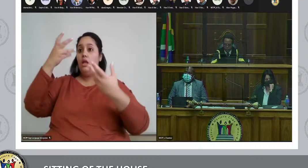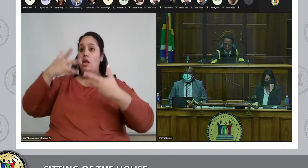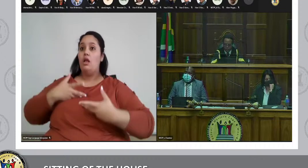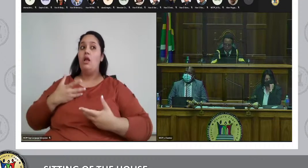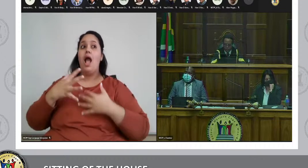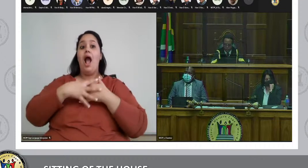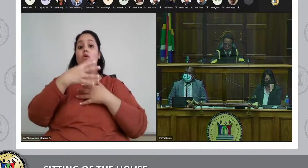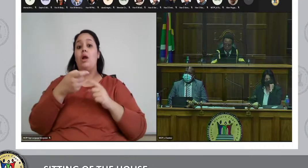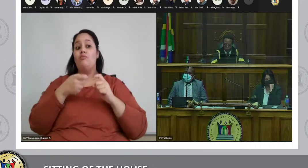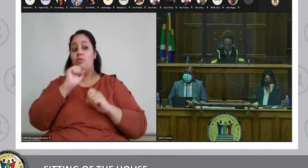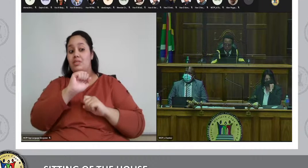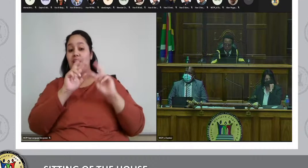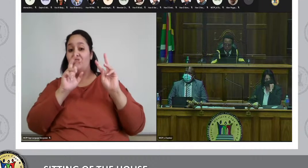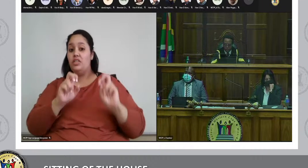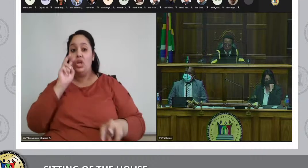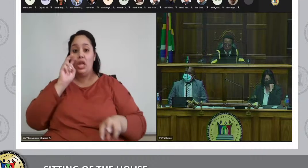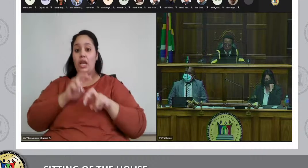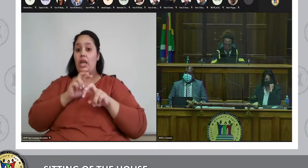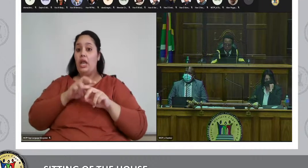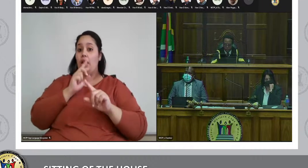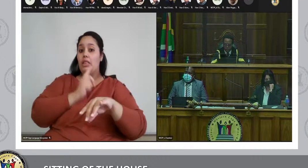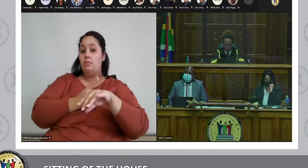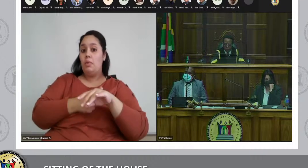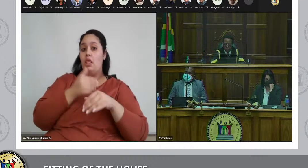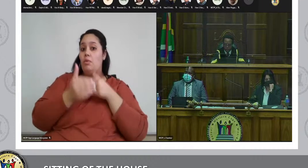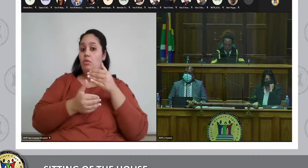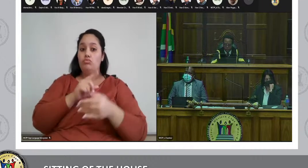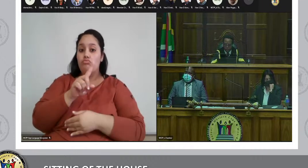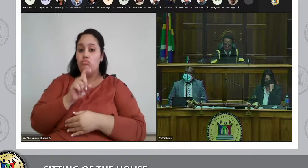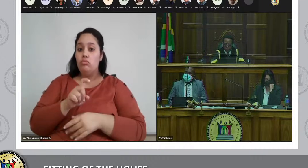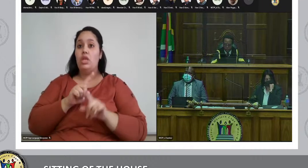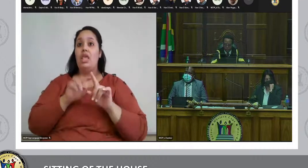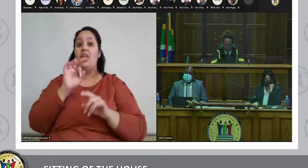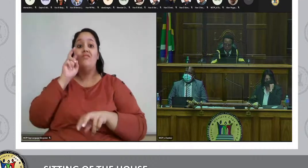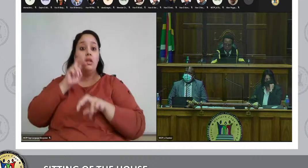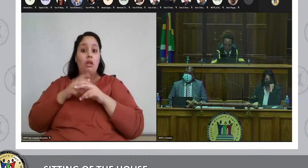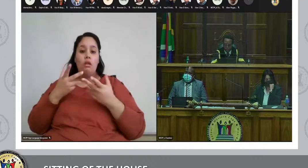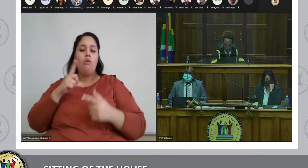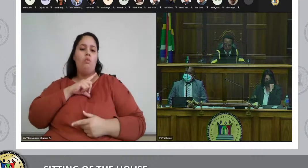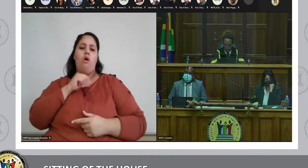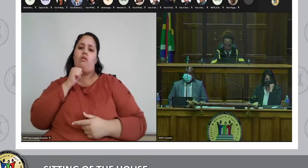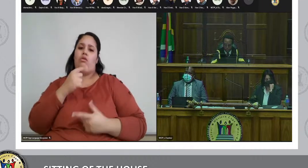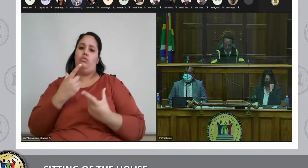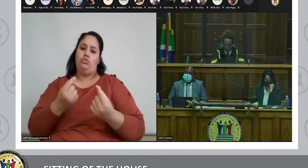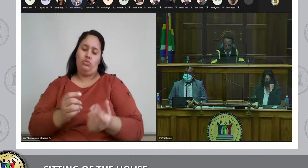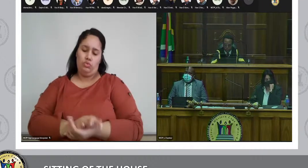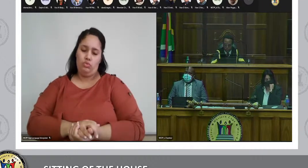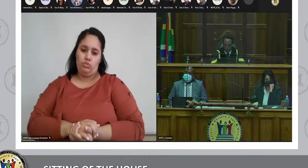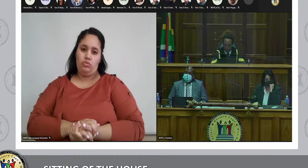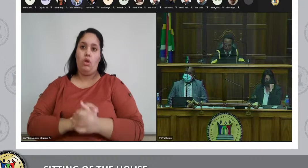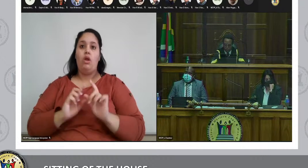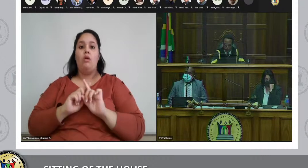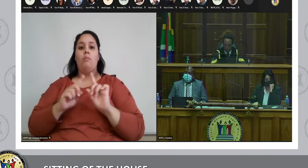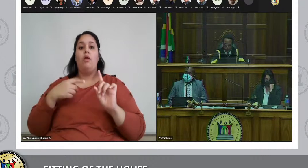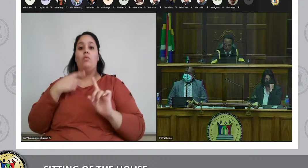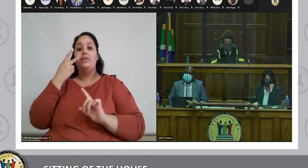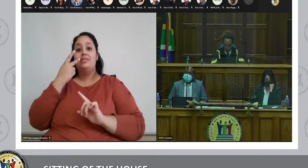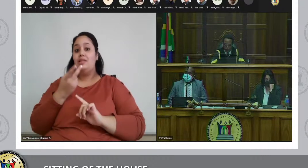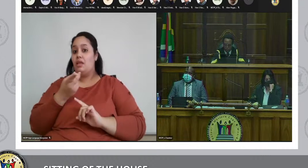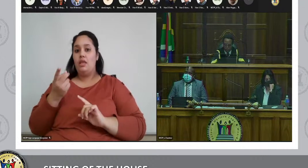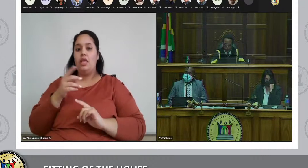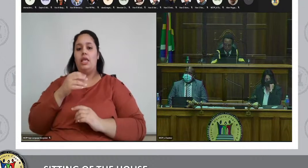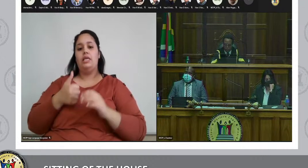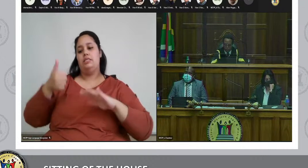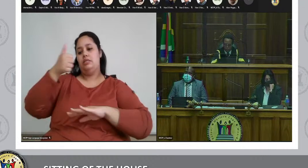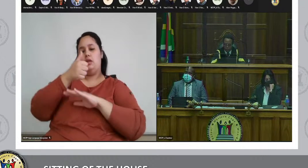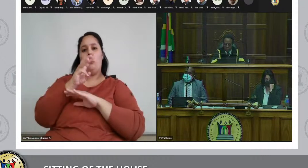outcome of the investigation requires a disciplinary process, and if so, why it hasn't been done? Instead, what we're seeing is a senior